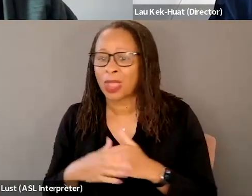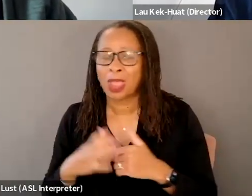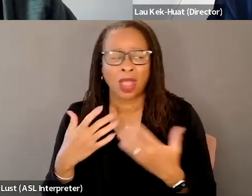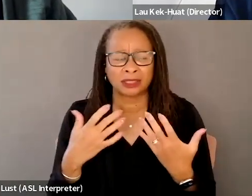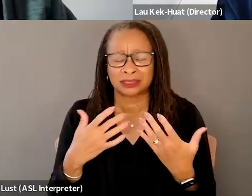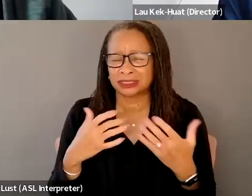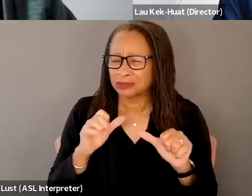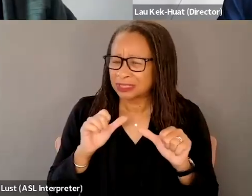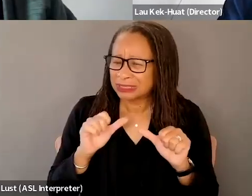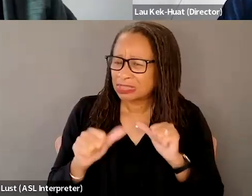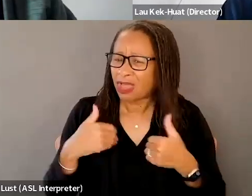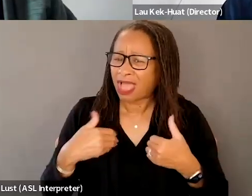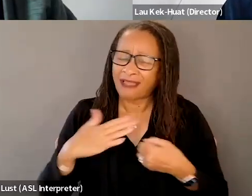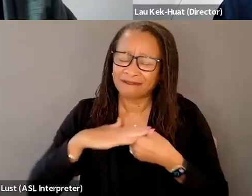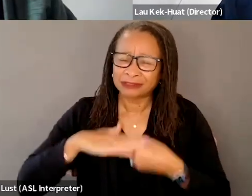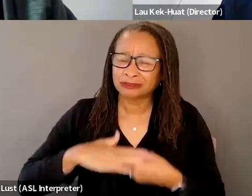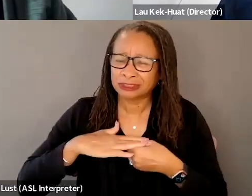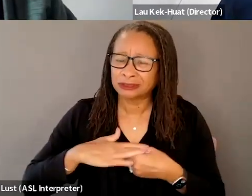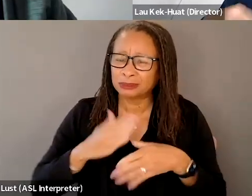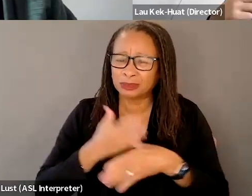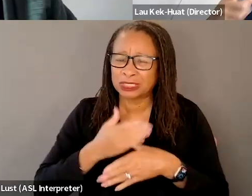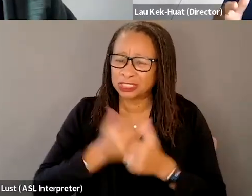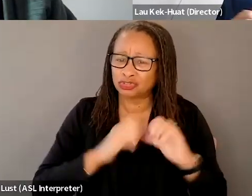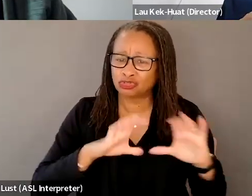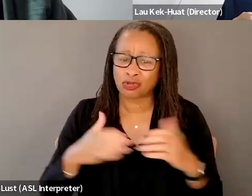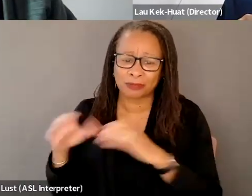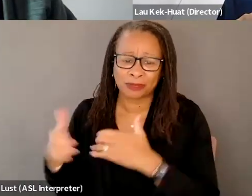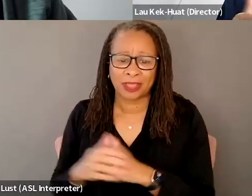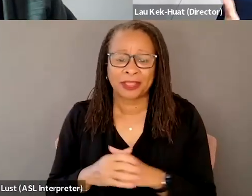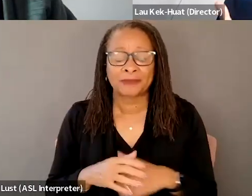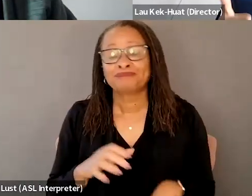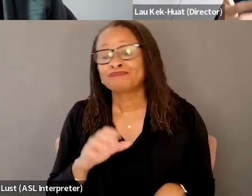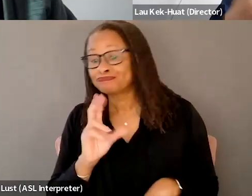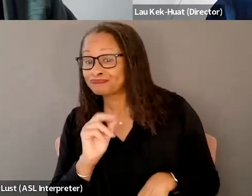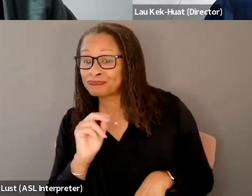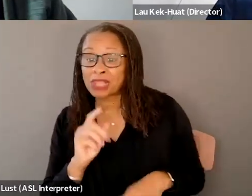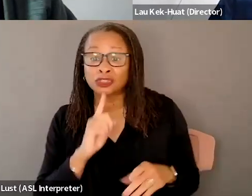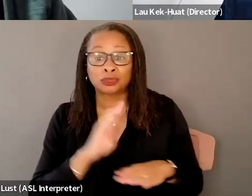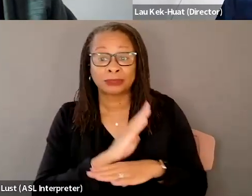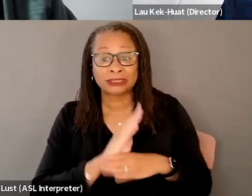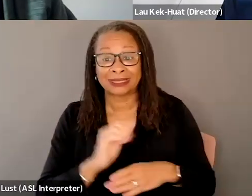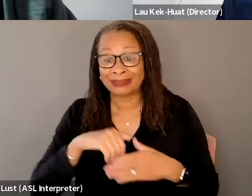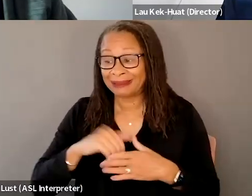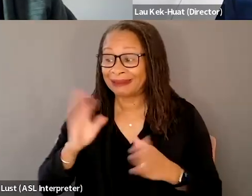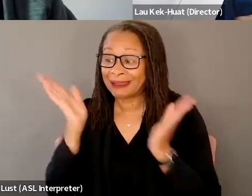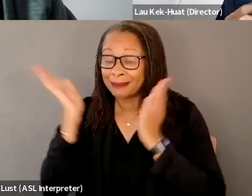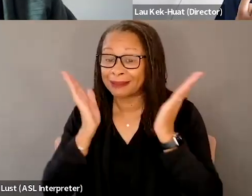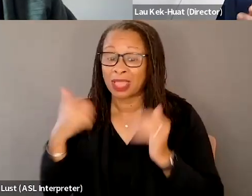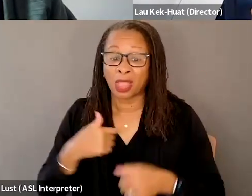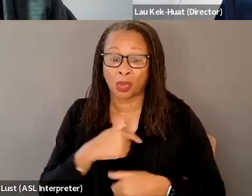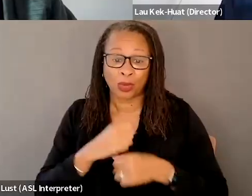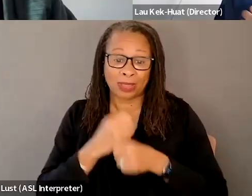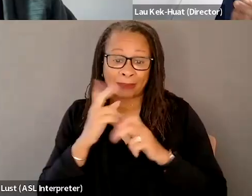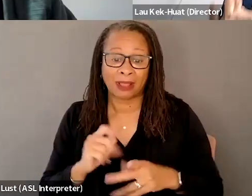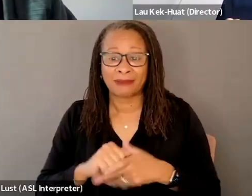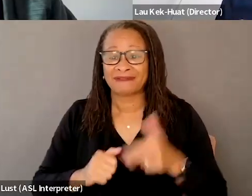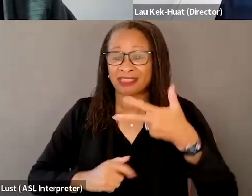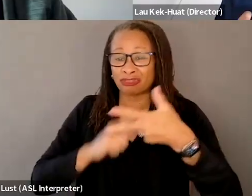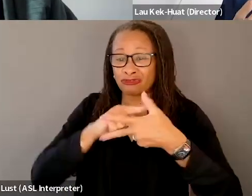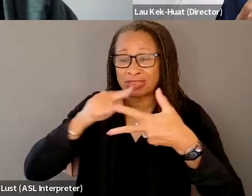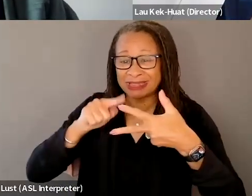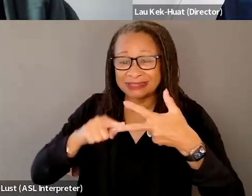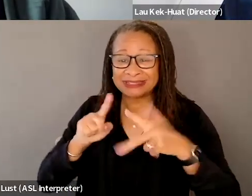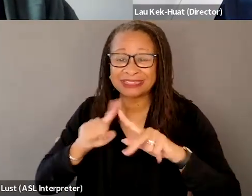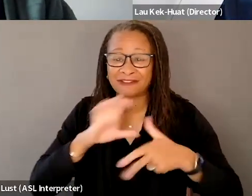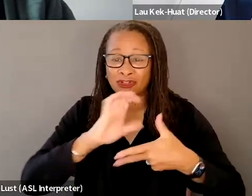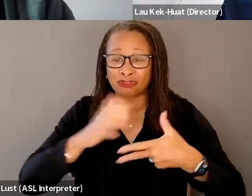persist? Well, actually, this is what I'm trying to do because in Malaysia, we are made up of like three major